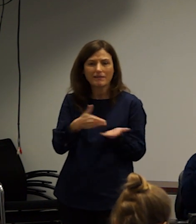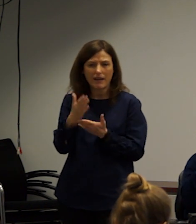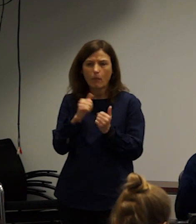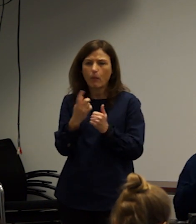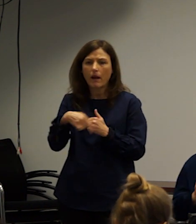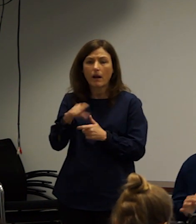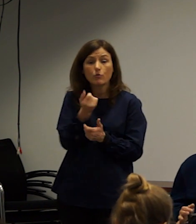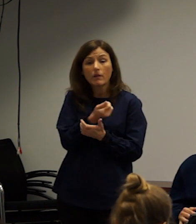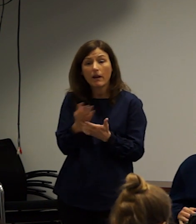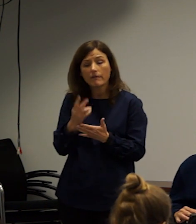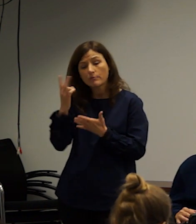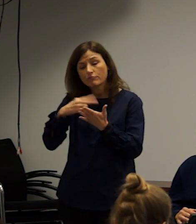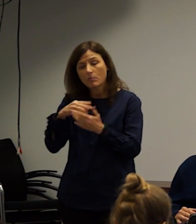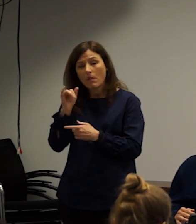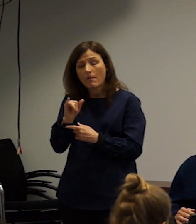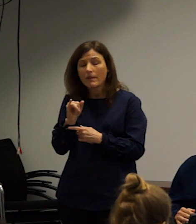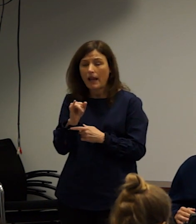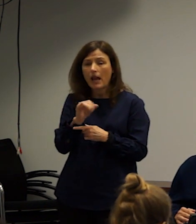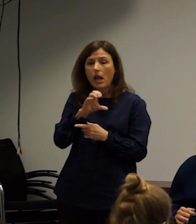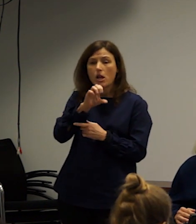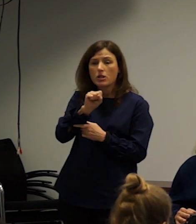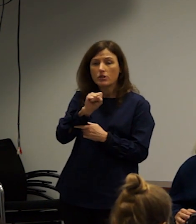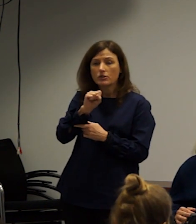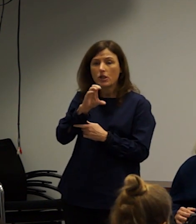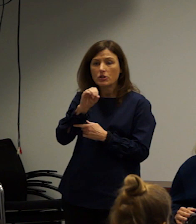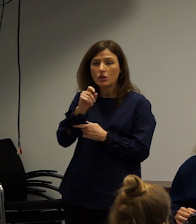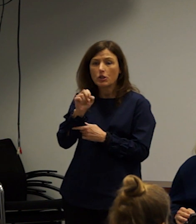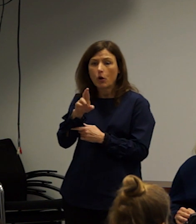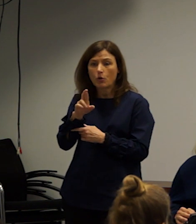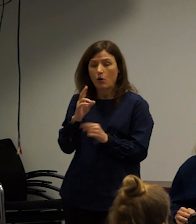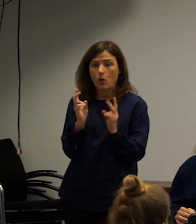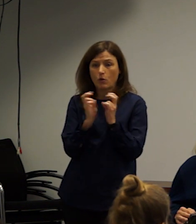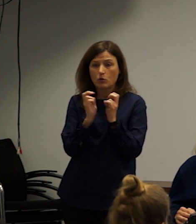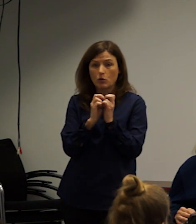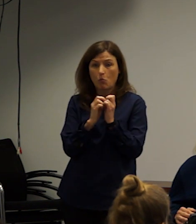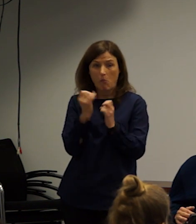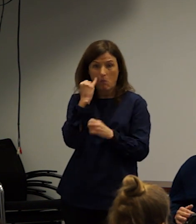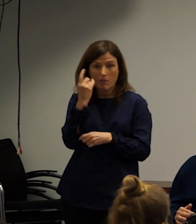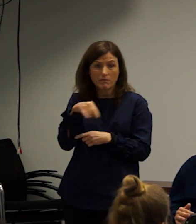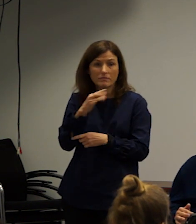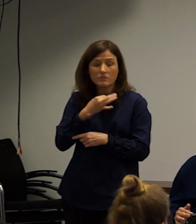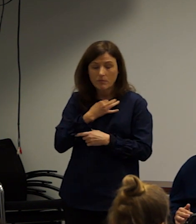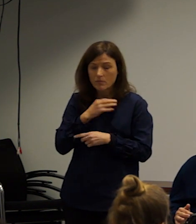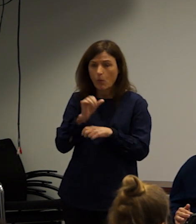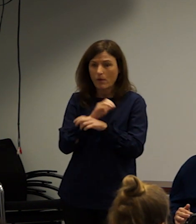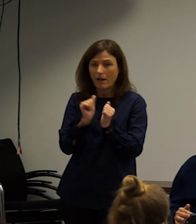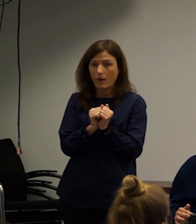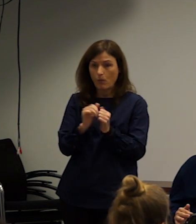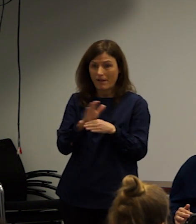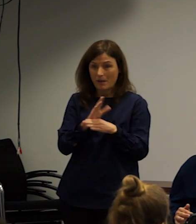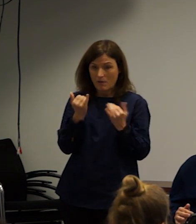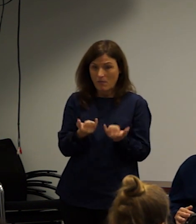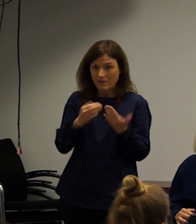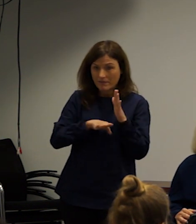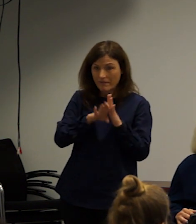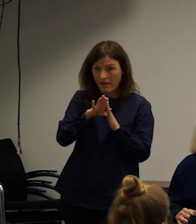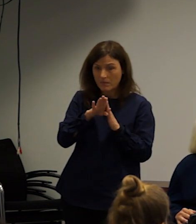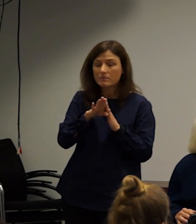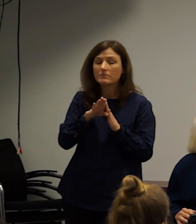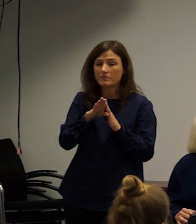them. Scooter the Squirrel, for those of you who are curious, we're working with a company now about